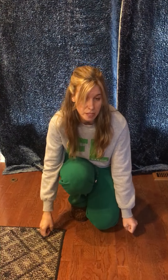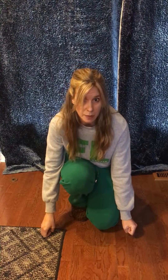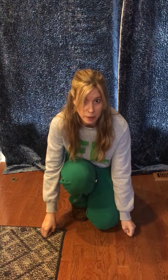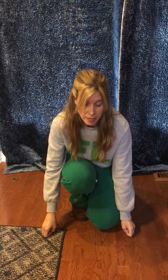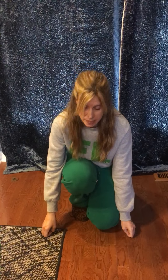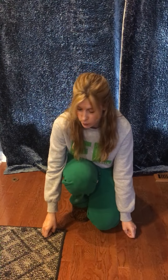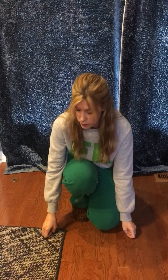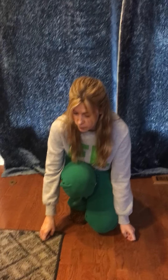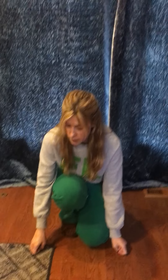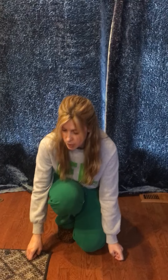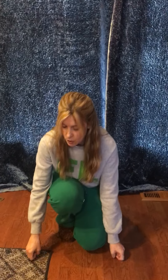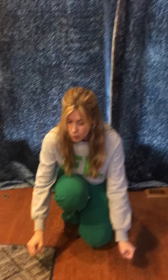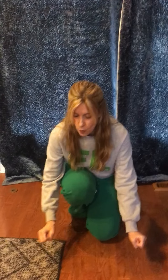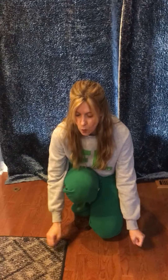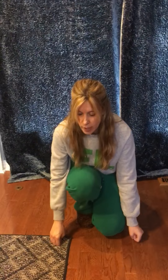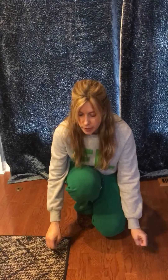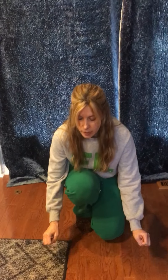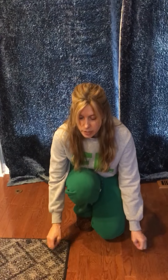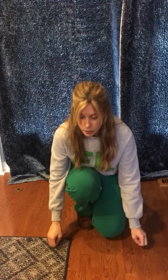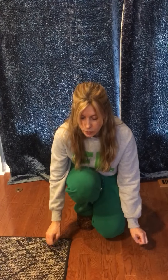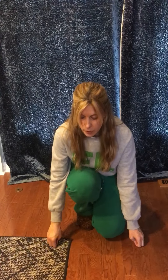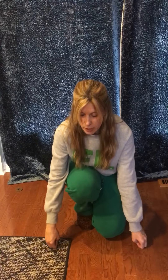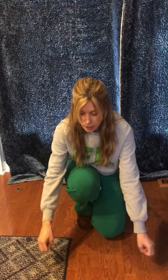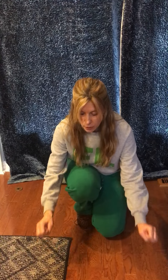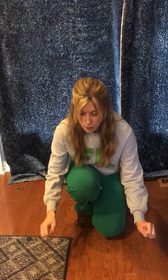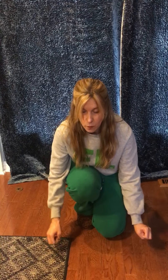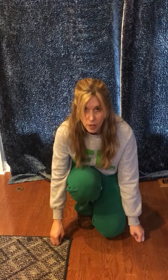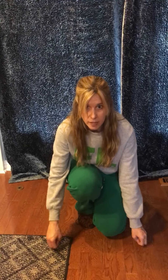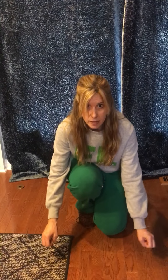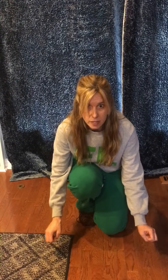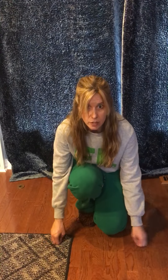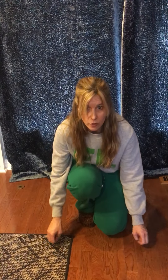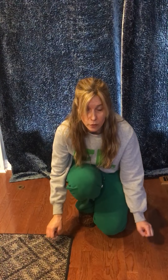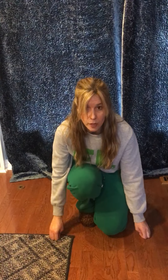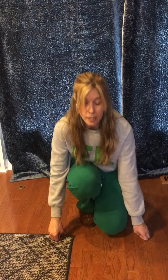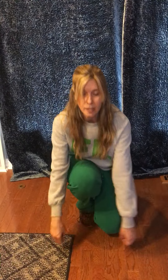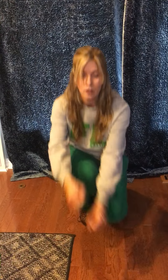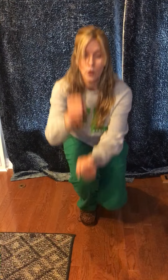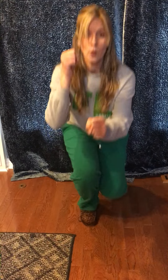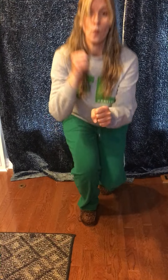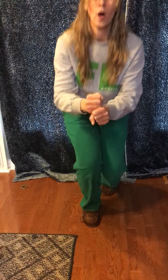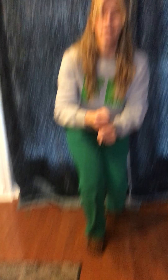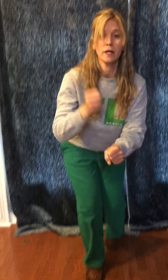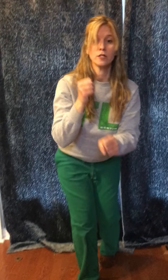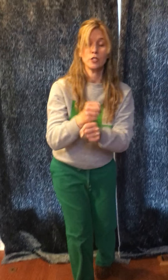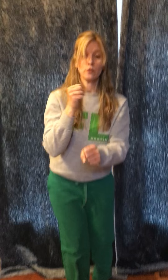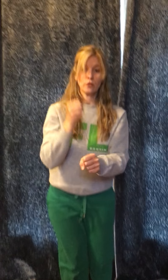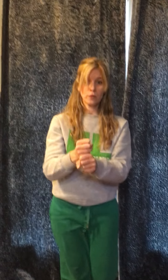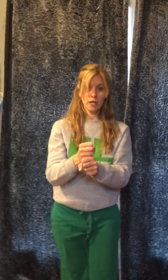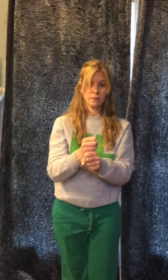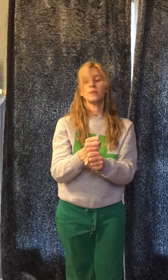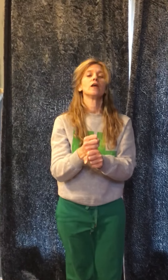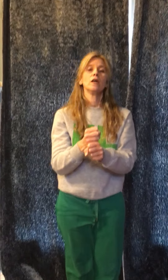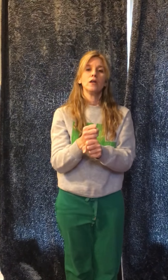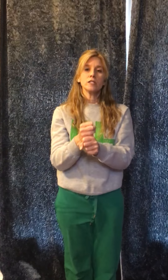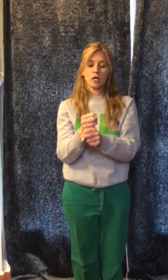keep in that same rhythm. 1, 2, 3, 1, 2, 3, 1, 2, 3. So